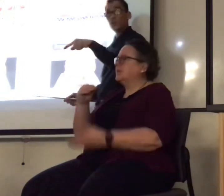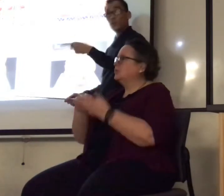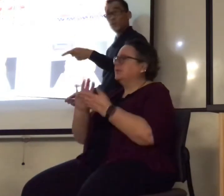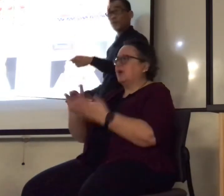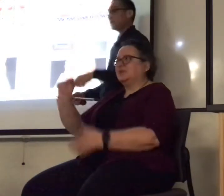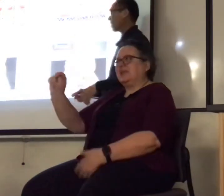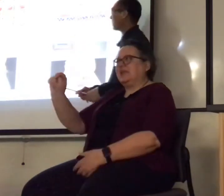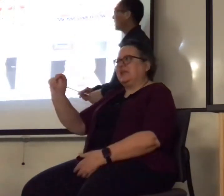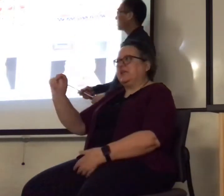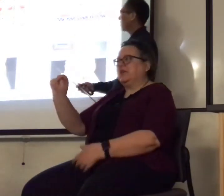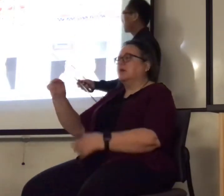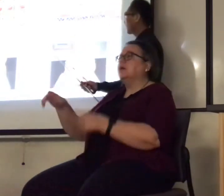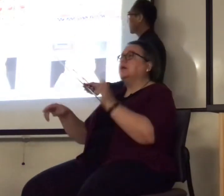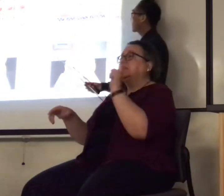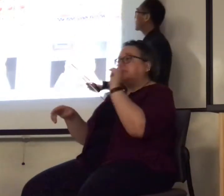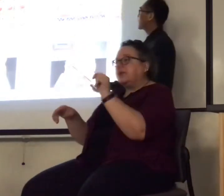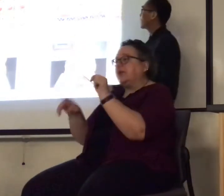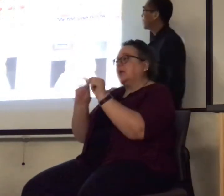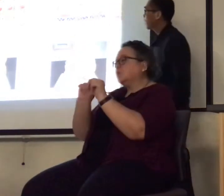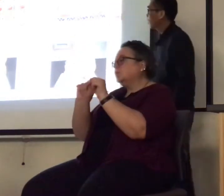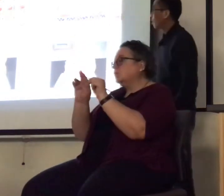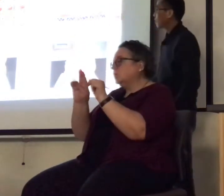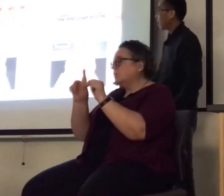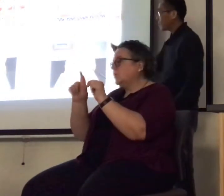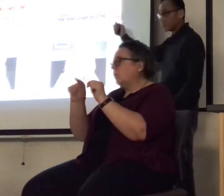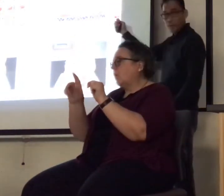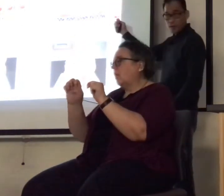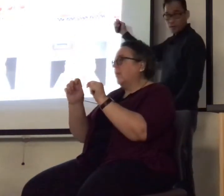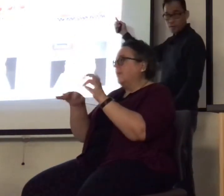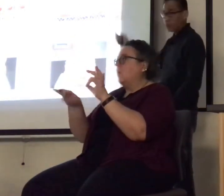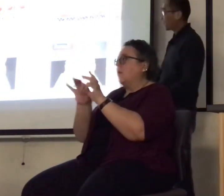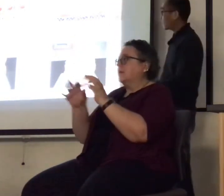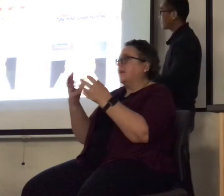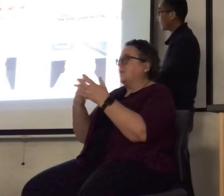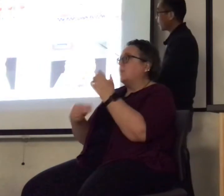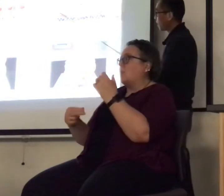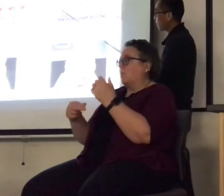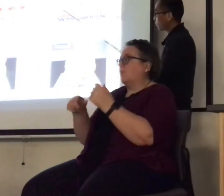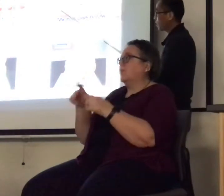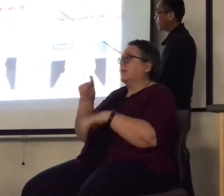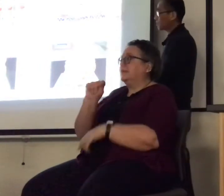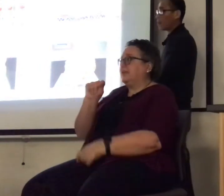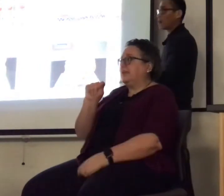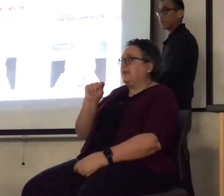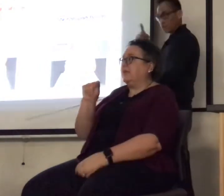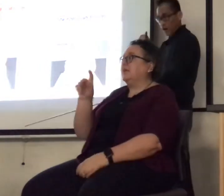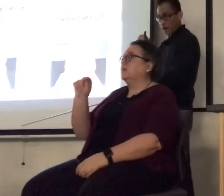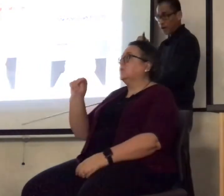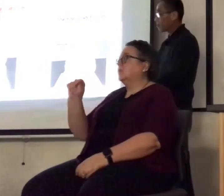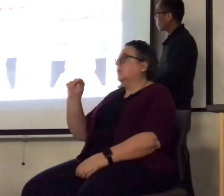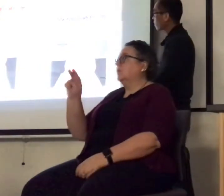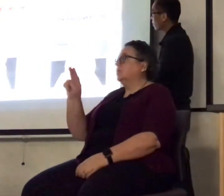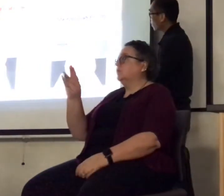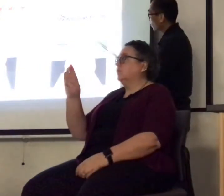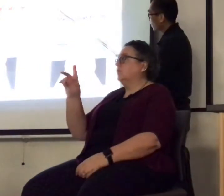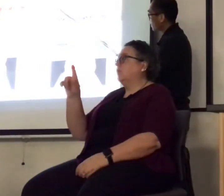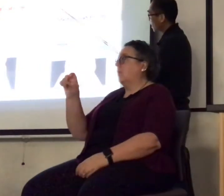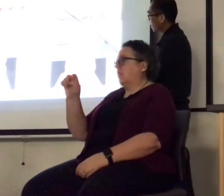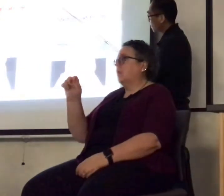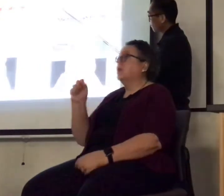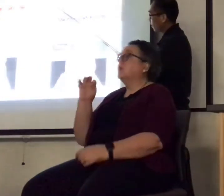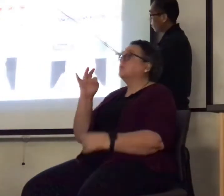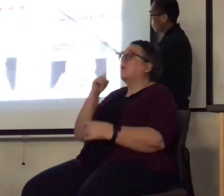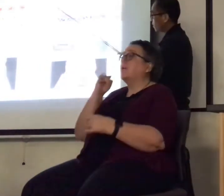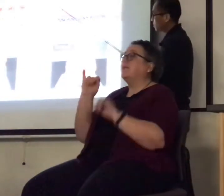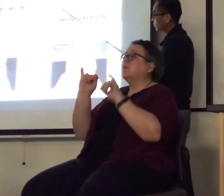Put tubule with it. Then it means something. Okay, on this model, what if I say on the quiz on Friday, what if I